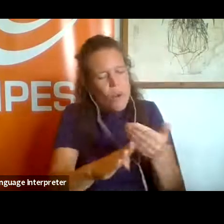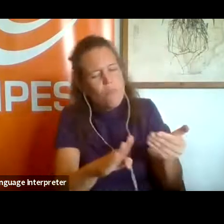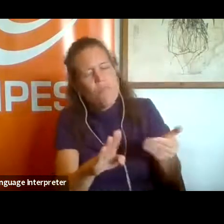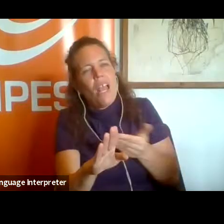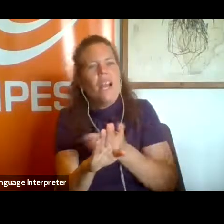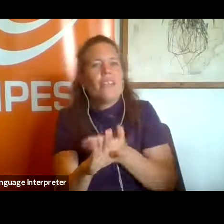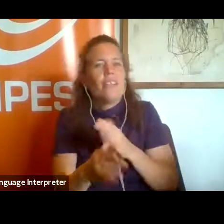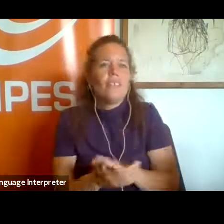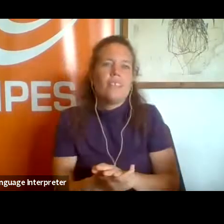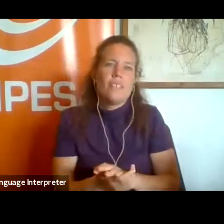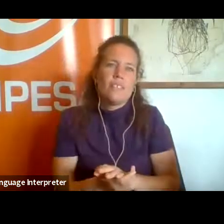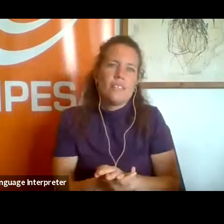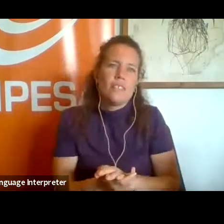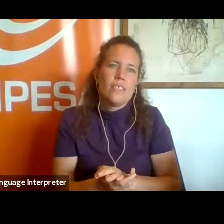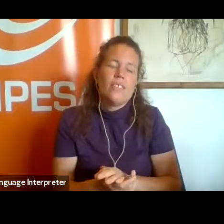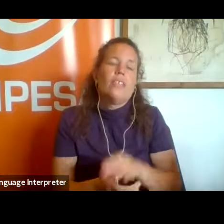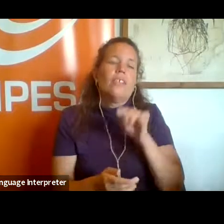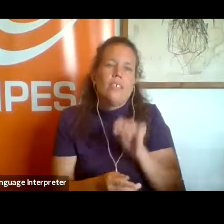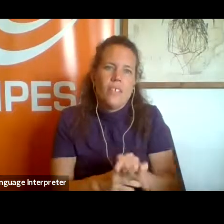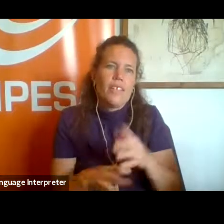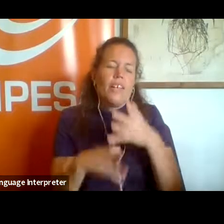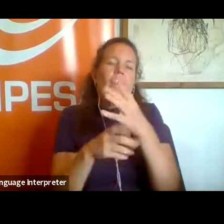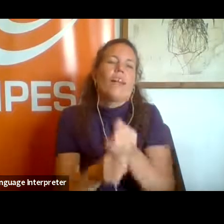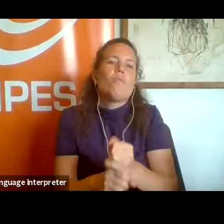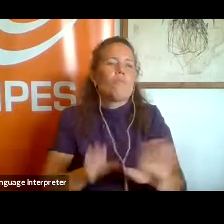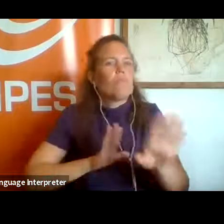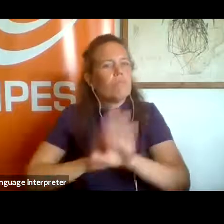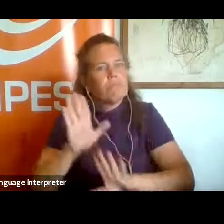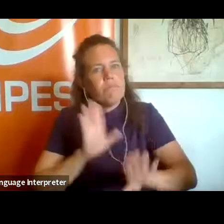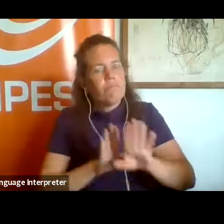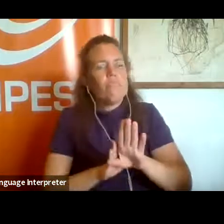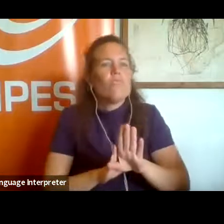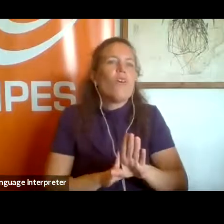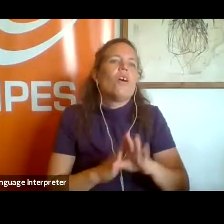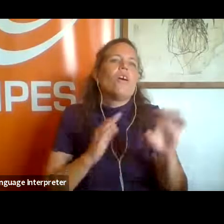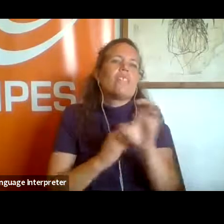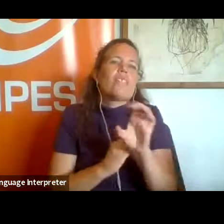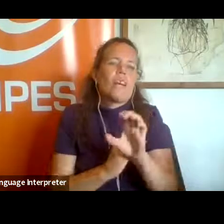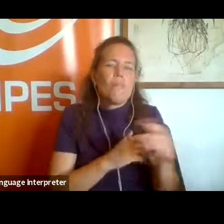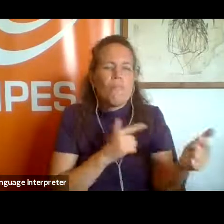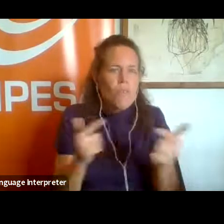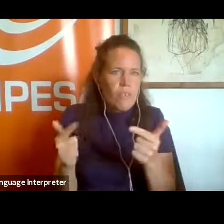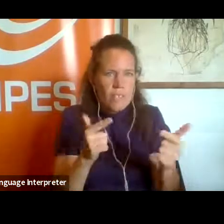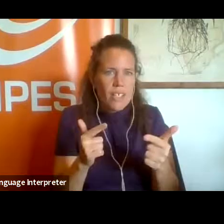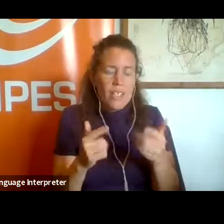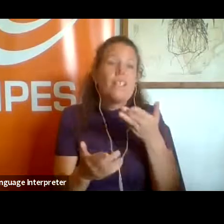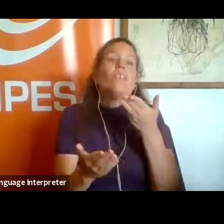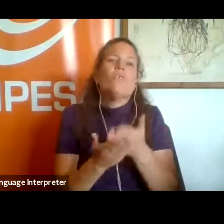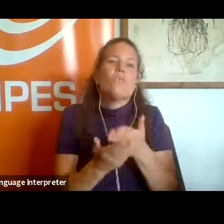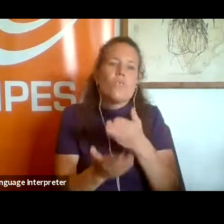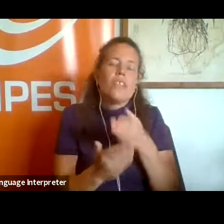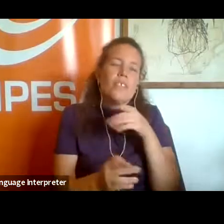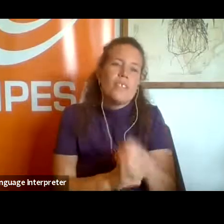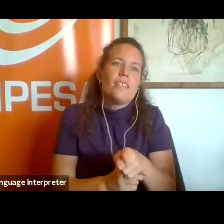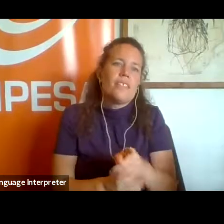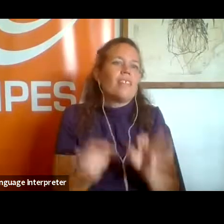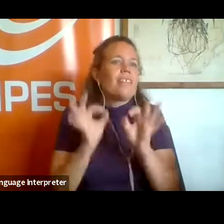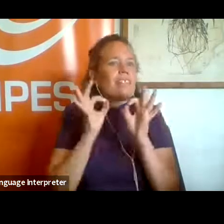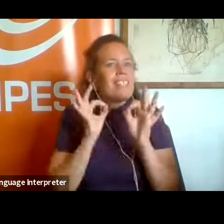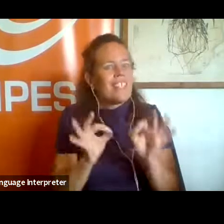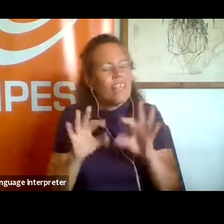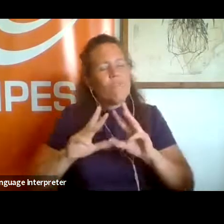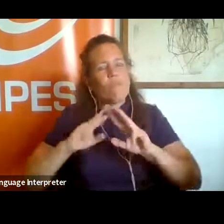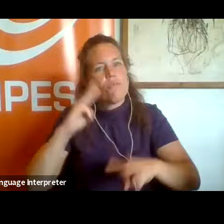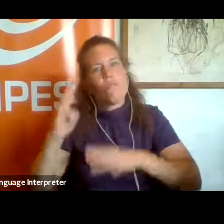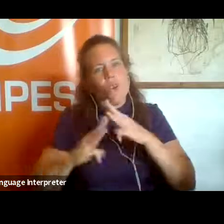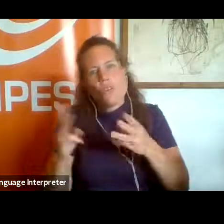obviously eradicates the threat of cyber warfare and ensures that the digital world is a safe world for everyone. Whether